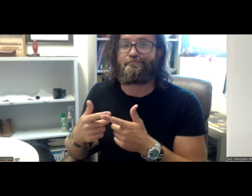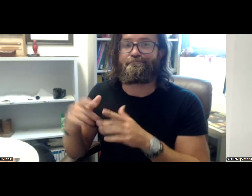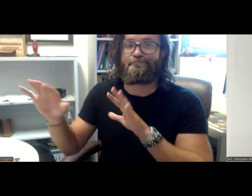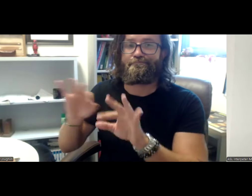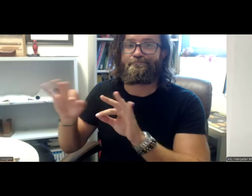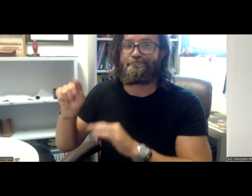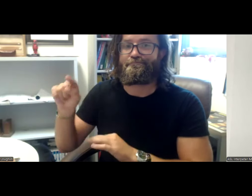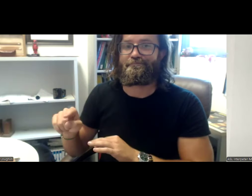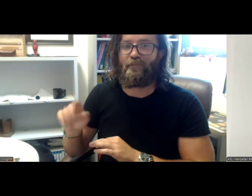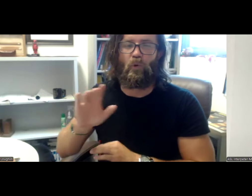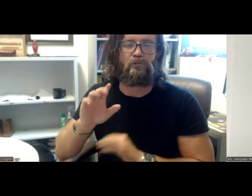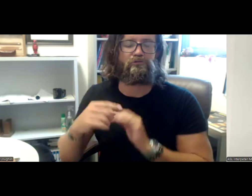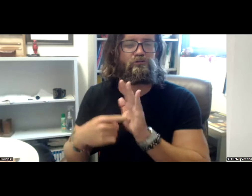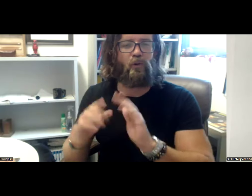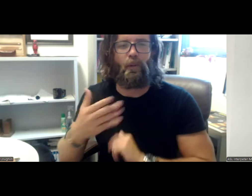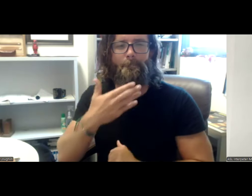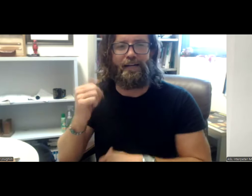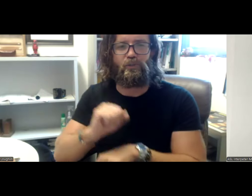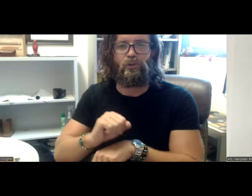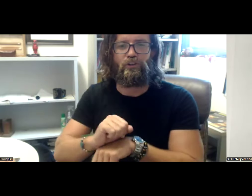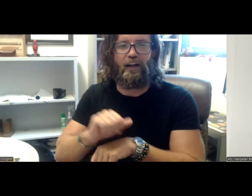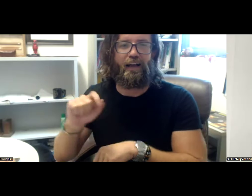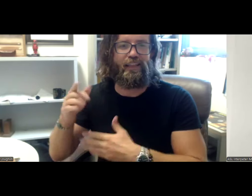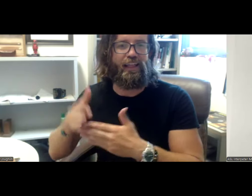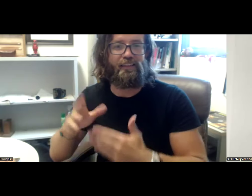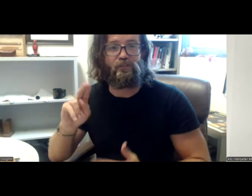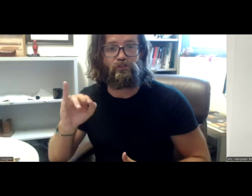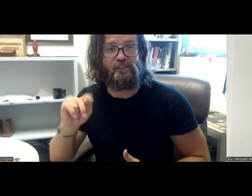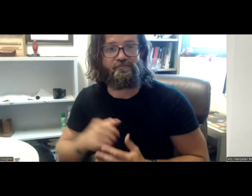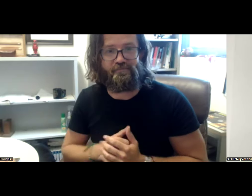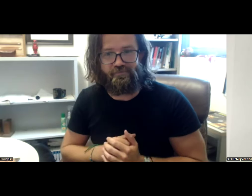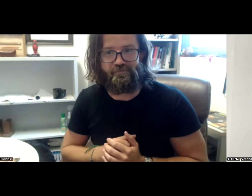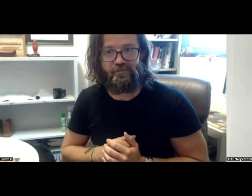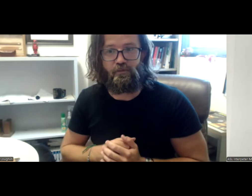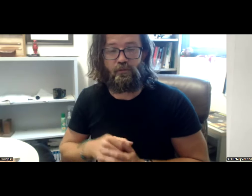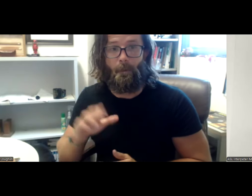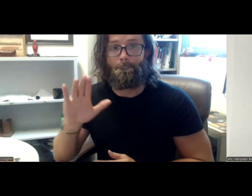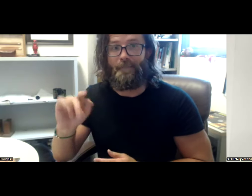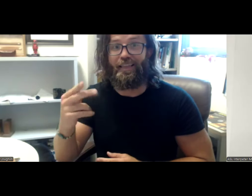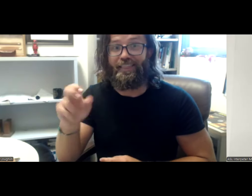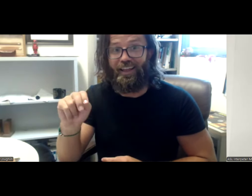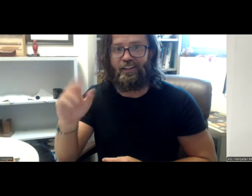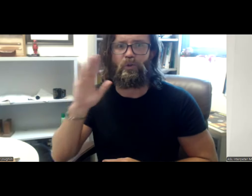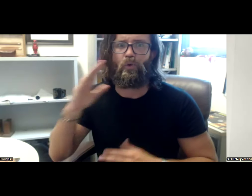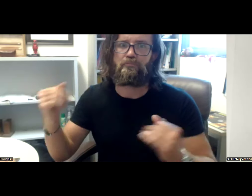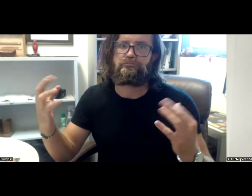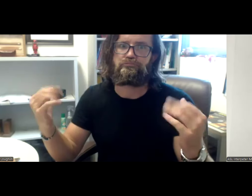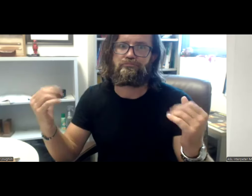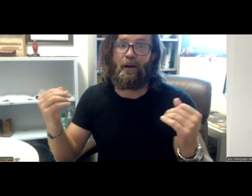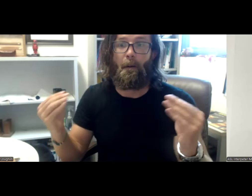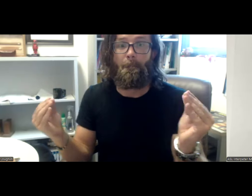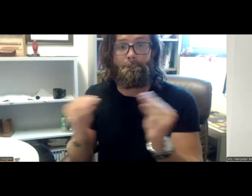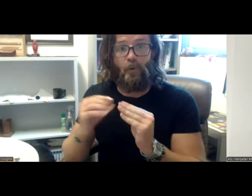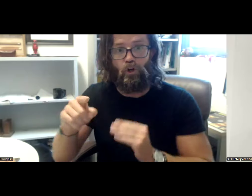week get together with a Zoom partner or something and, pick your best work at the end of the unit.